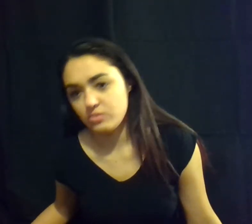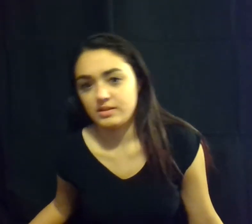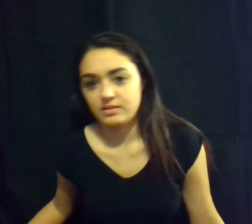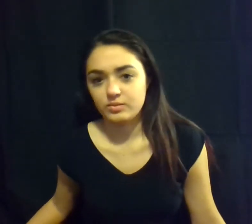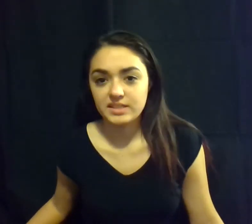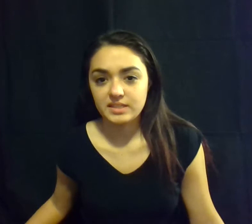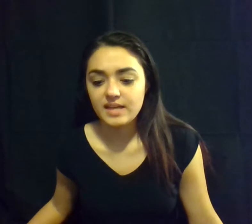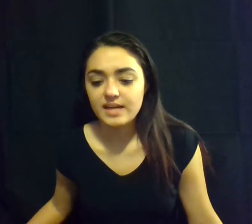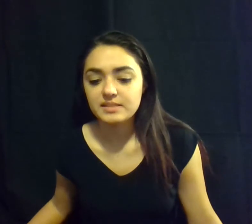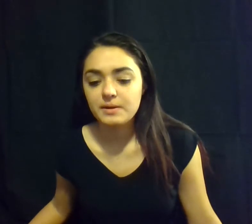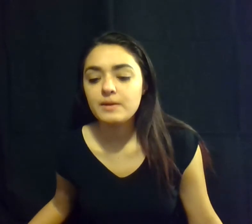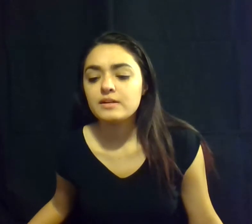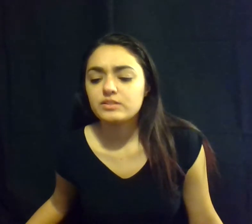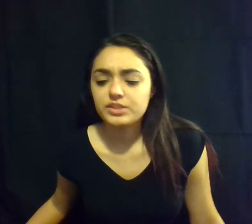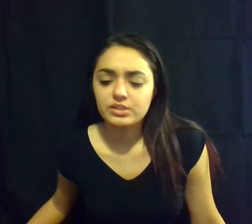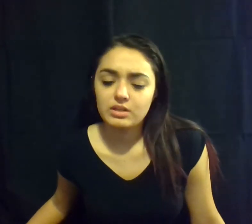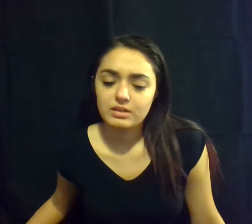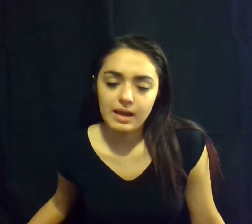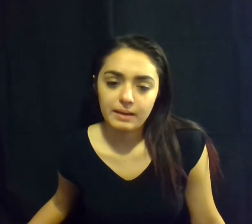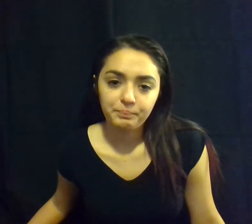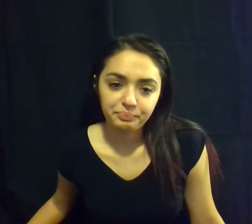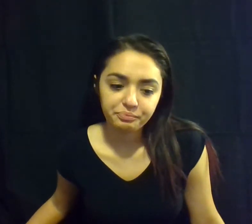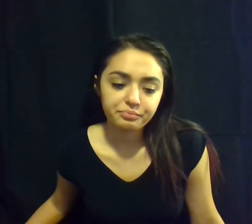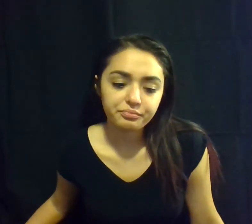other one says yes. So it took a long time.